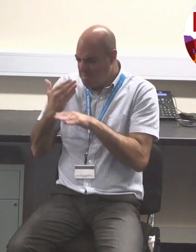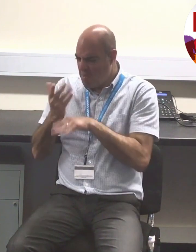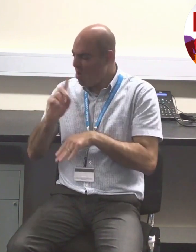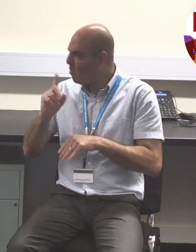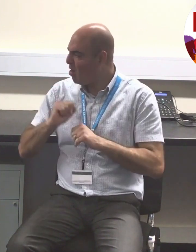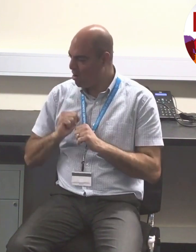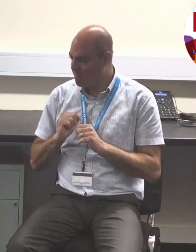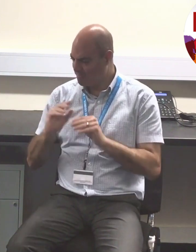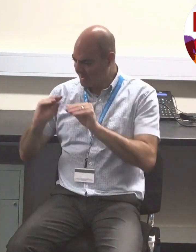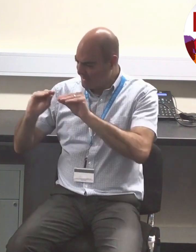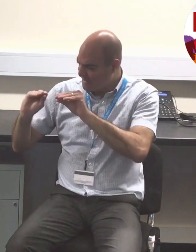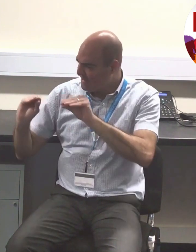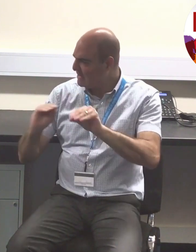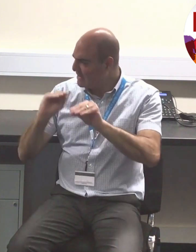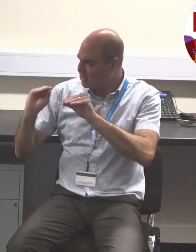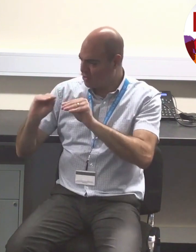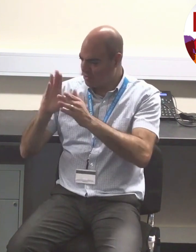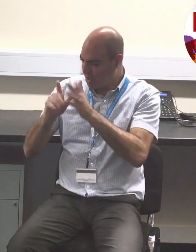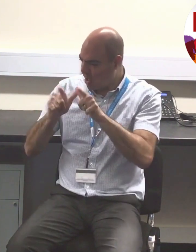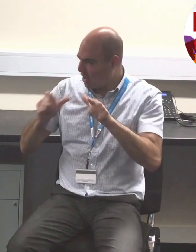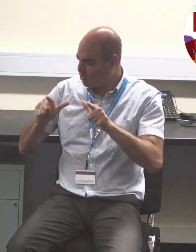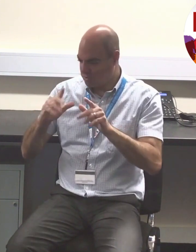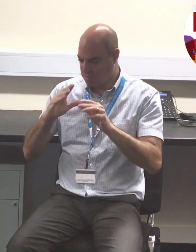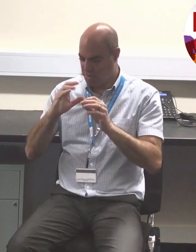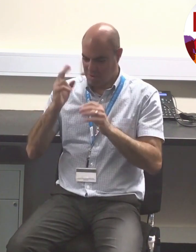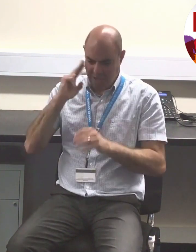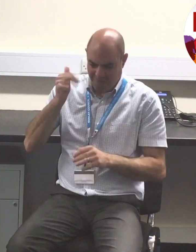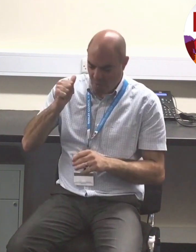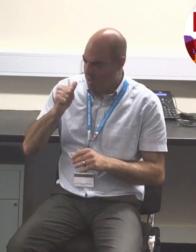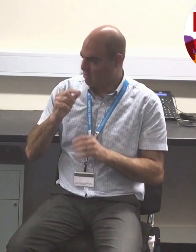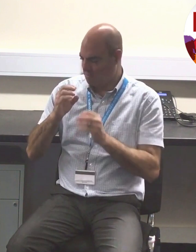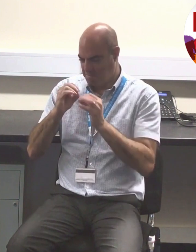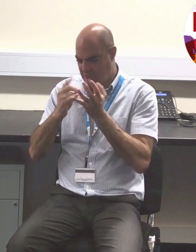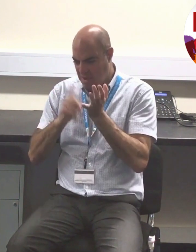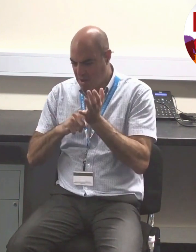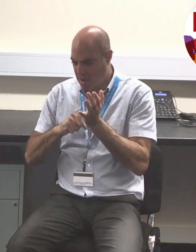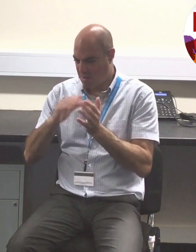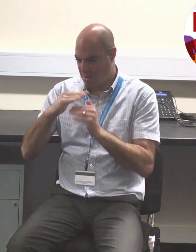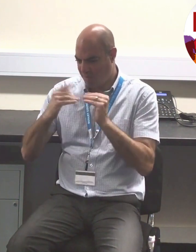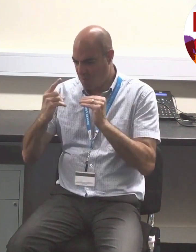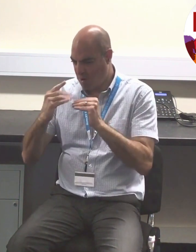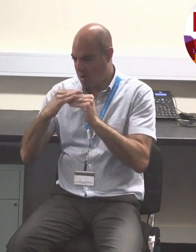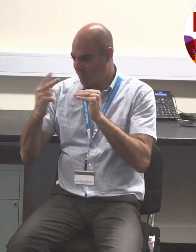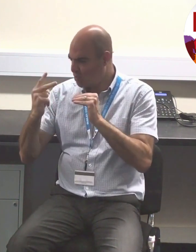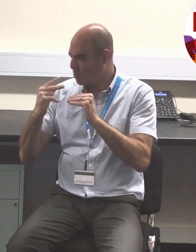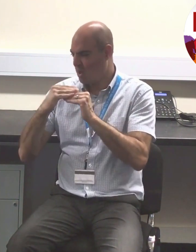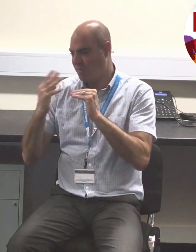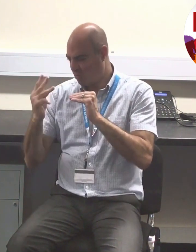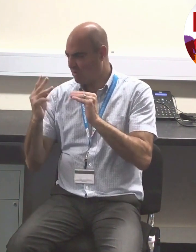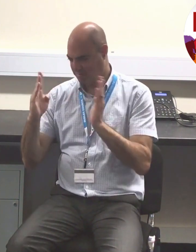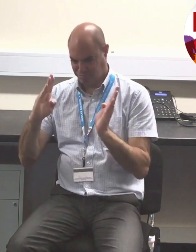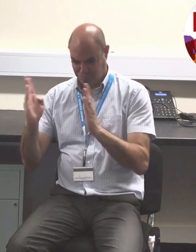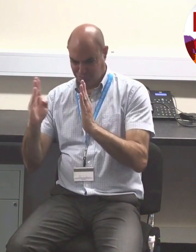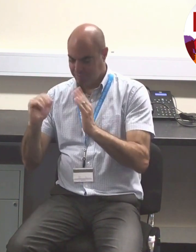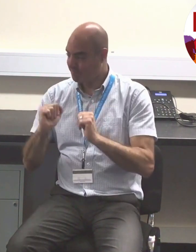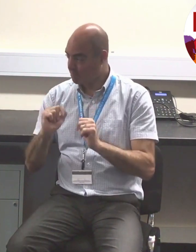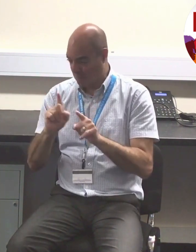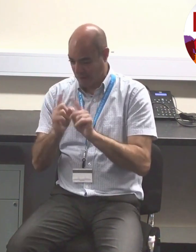10 years as the teacher for sign language and deaf awareness. I teach BSL levels 1